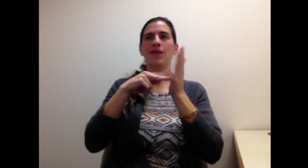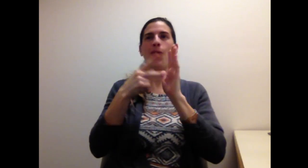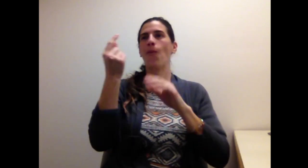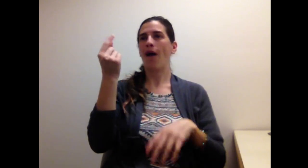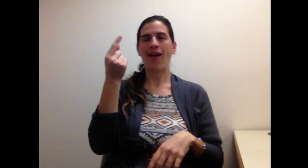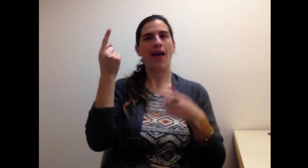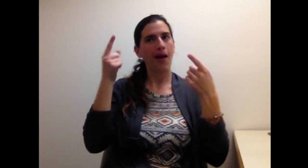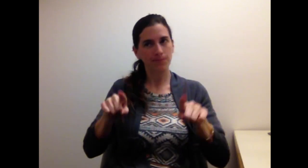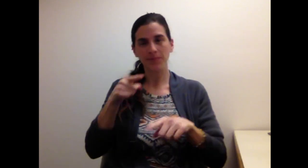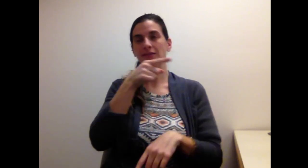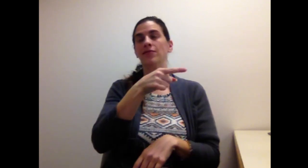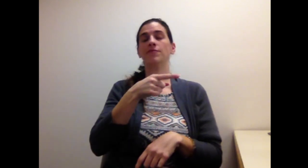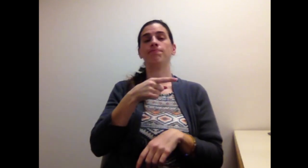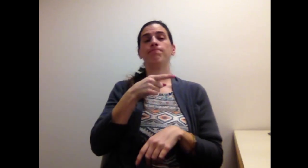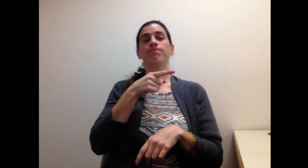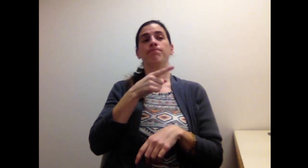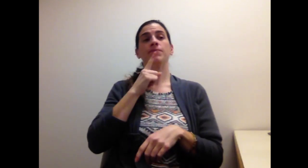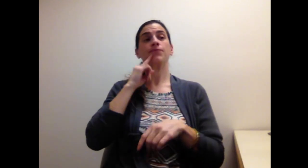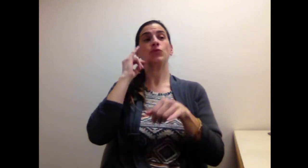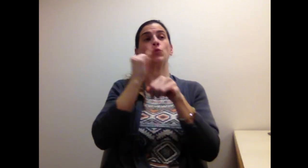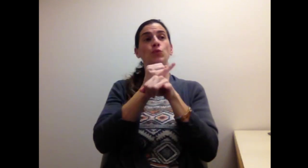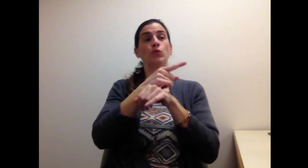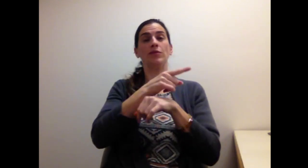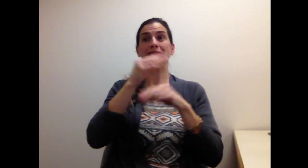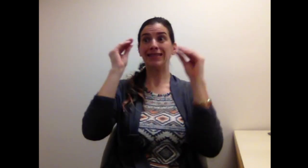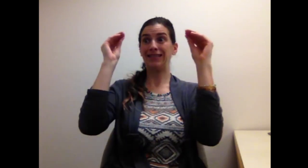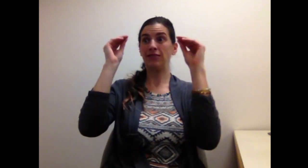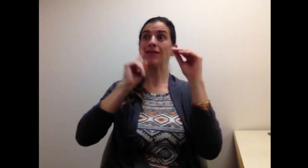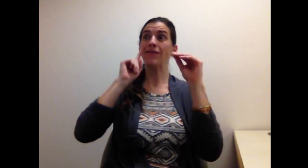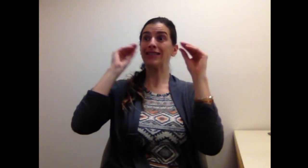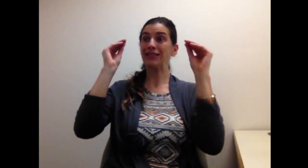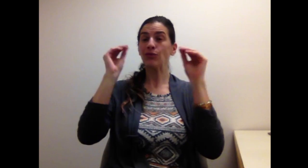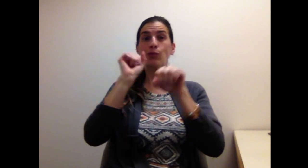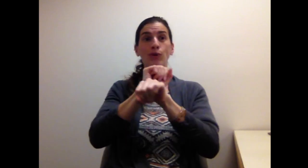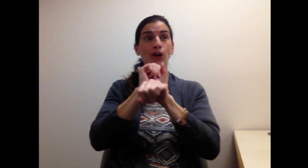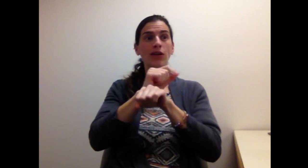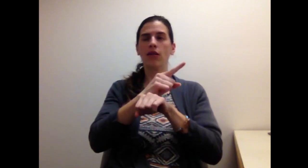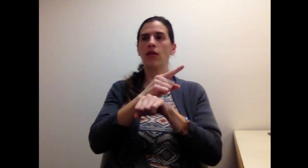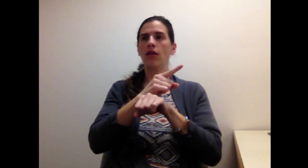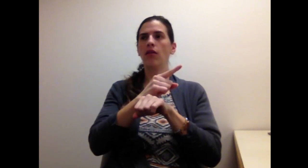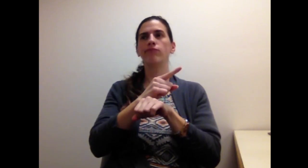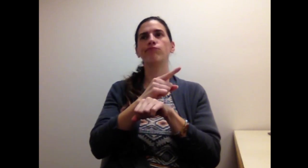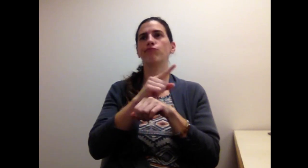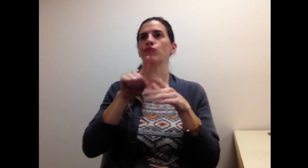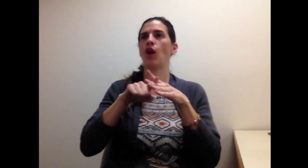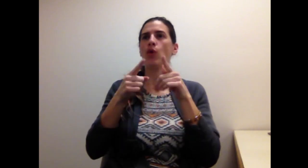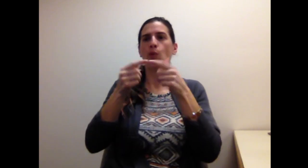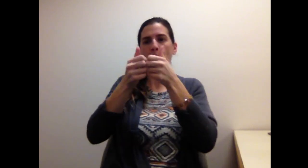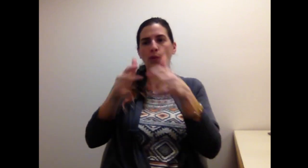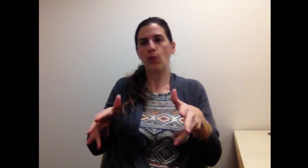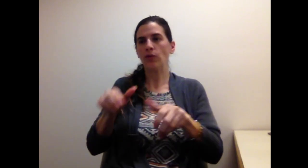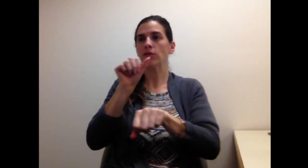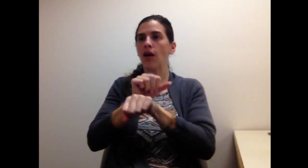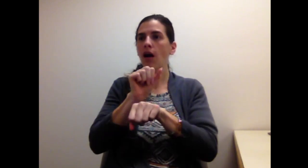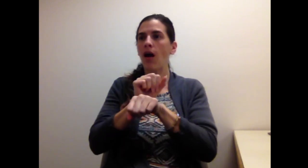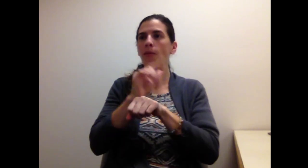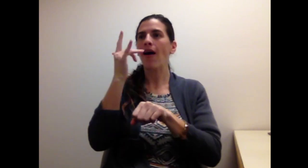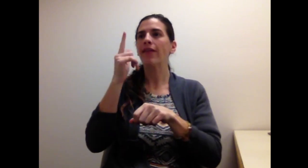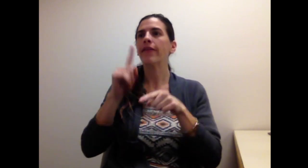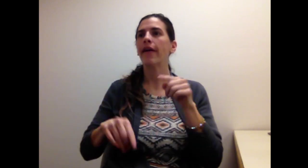well, because all the deaf schools, the teachers that were deaf and worked there, all lost their jobs because they could not